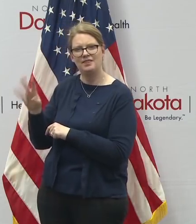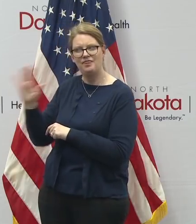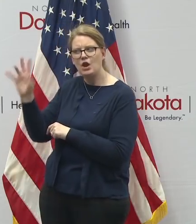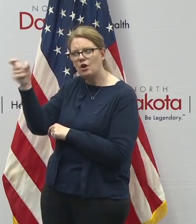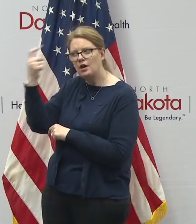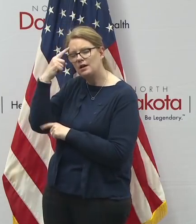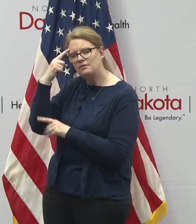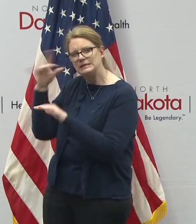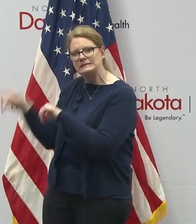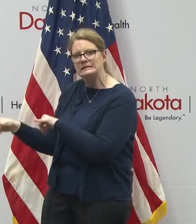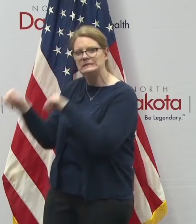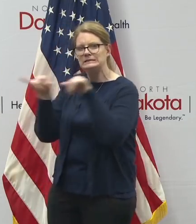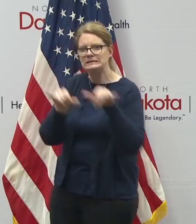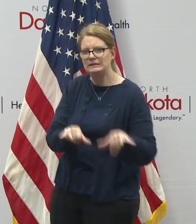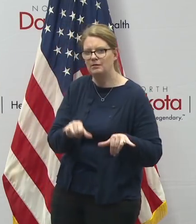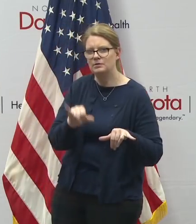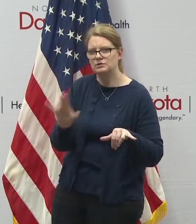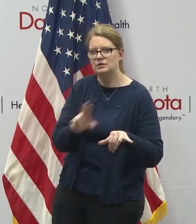from a